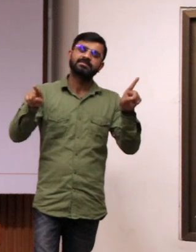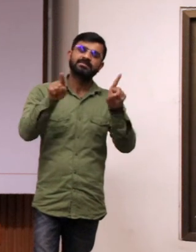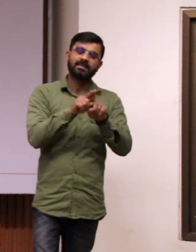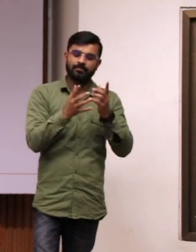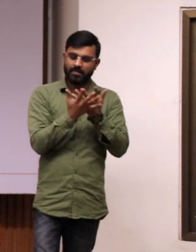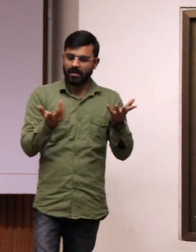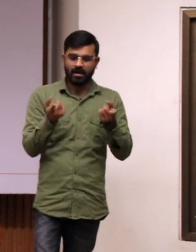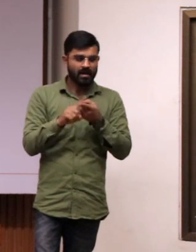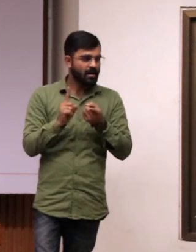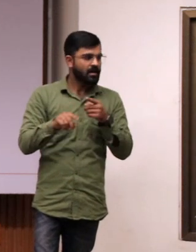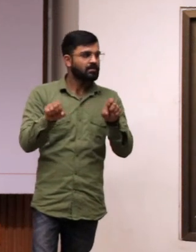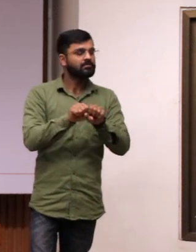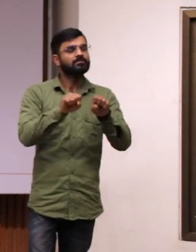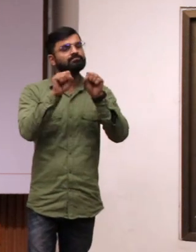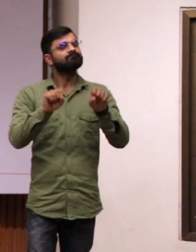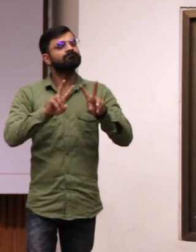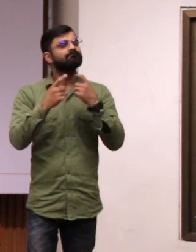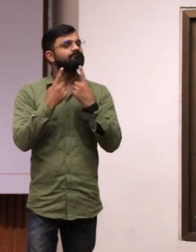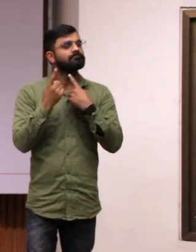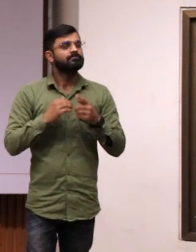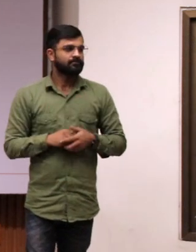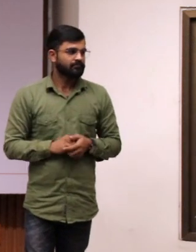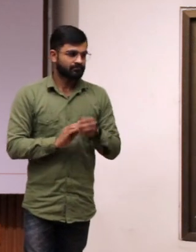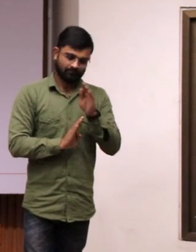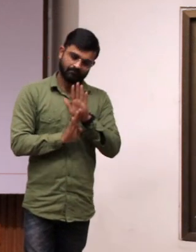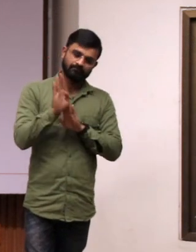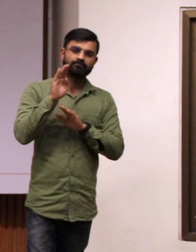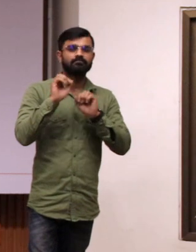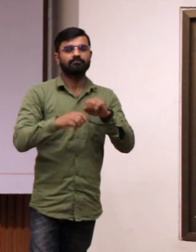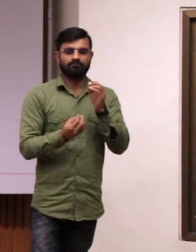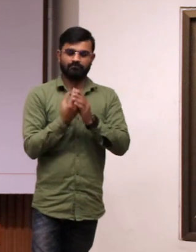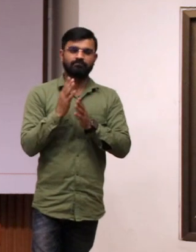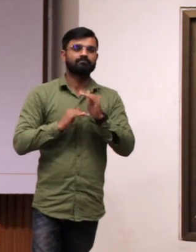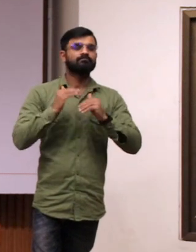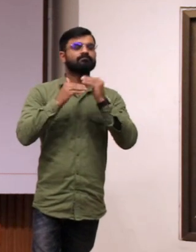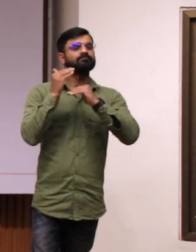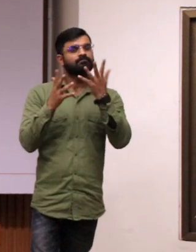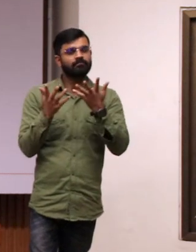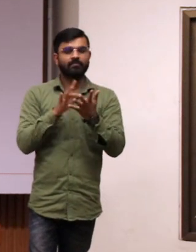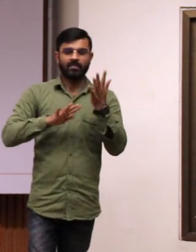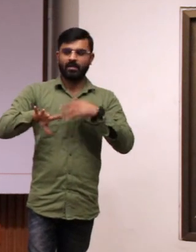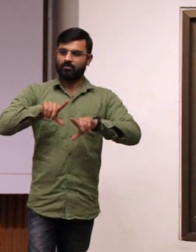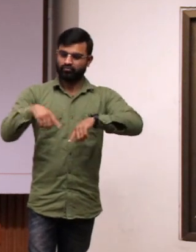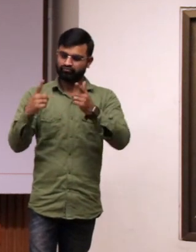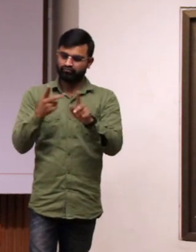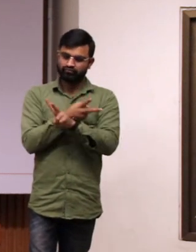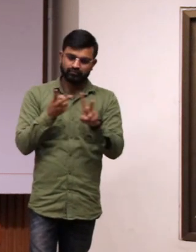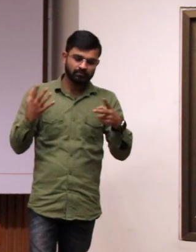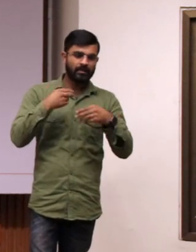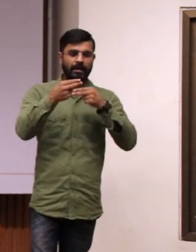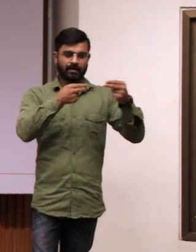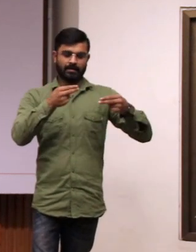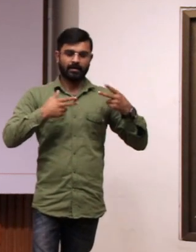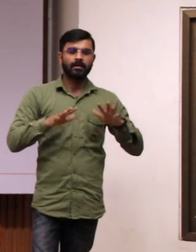thing happens with the system you are talking about. It grows and grows. High density plantation has given a